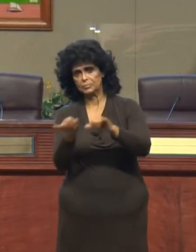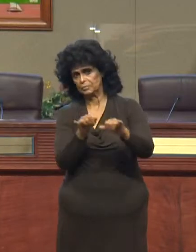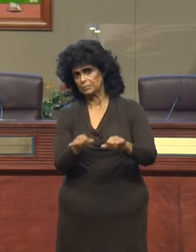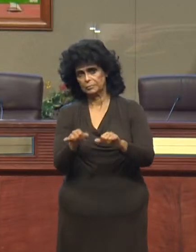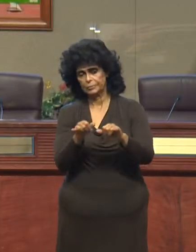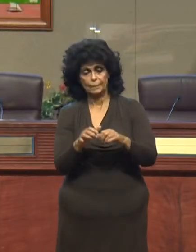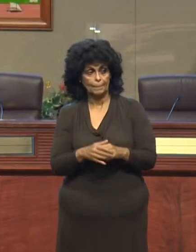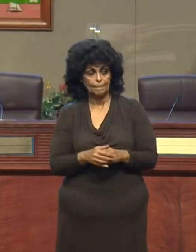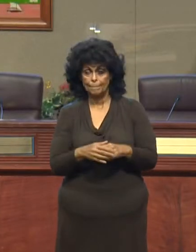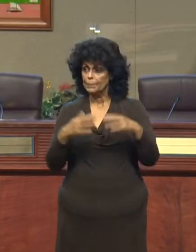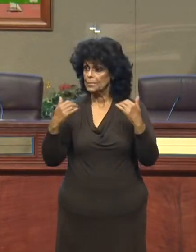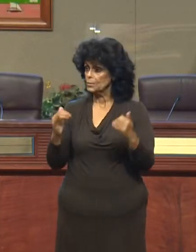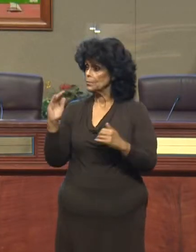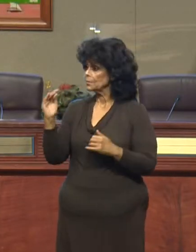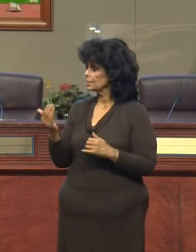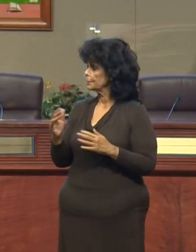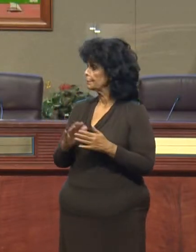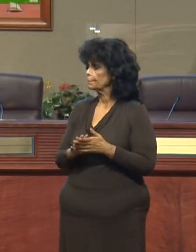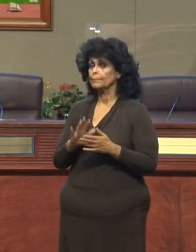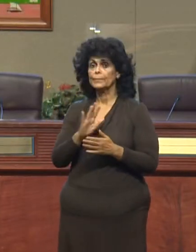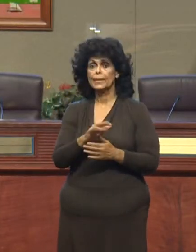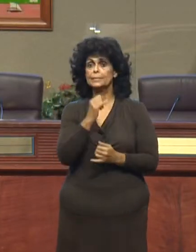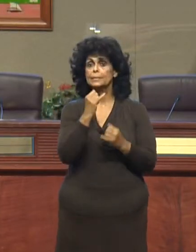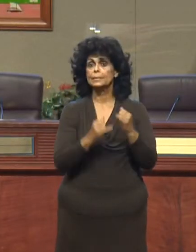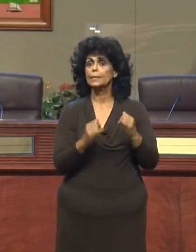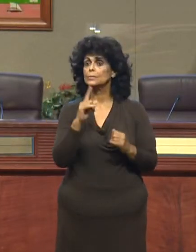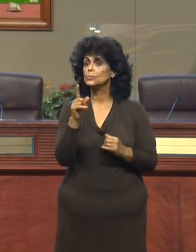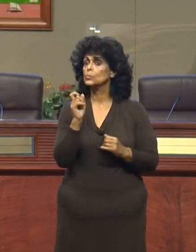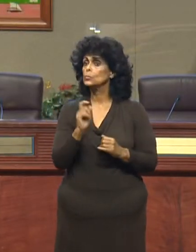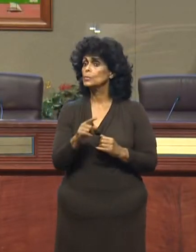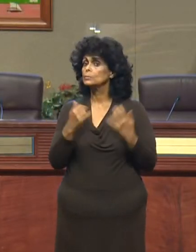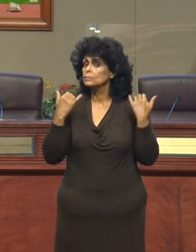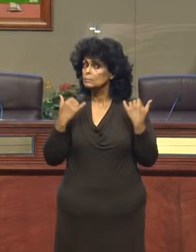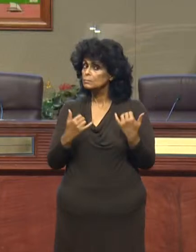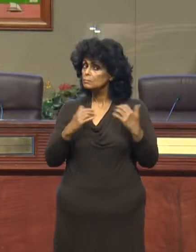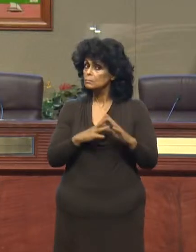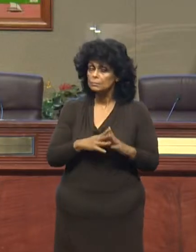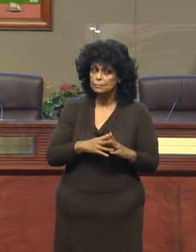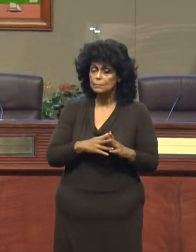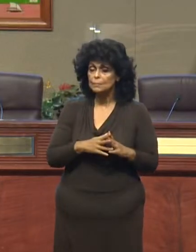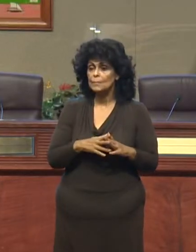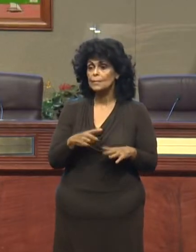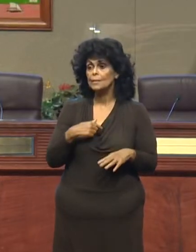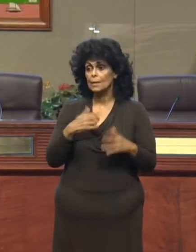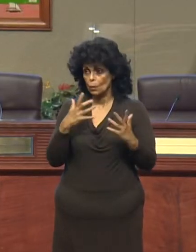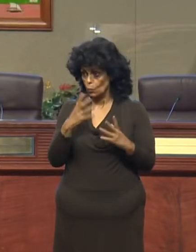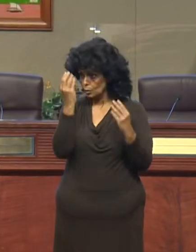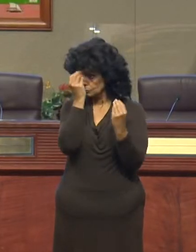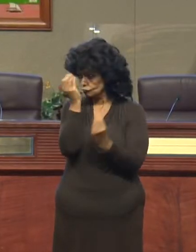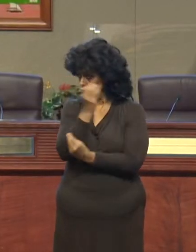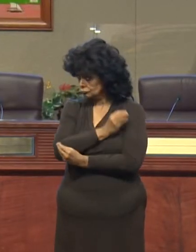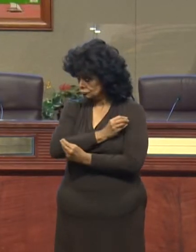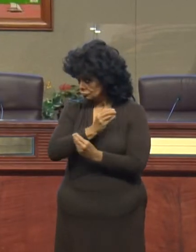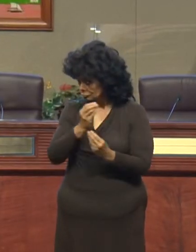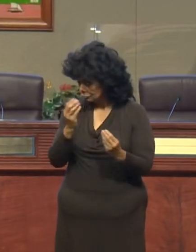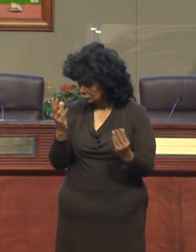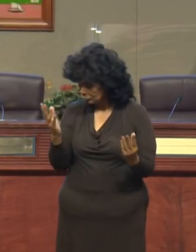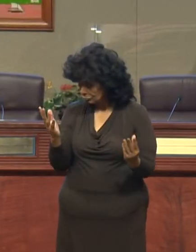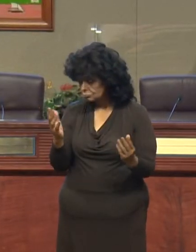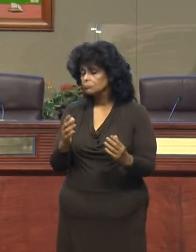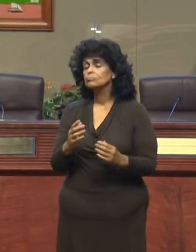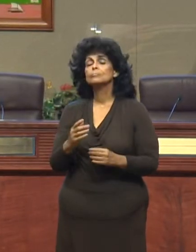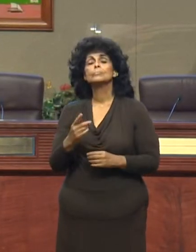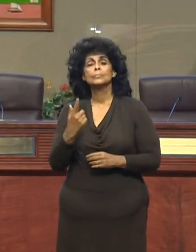Okay, it appears that that is the final question of the day. Just want to let you know that we're going